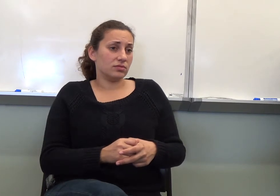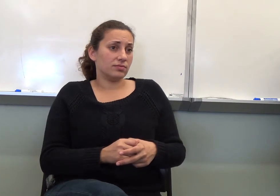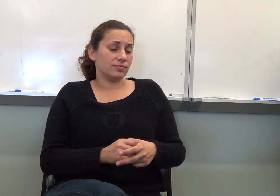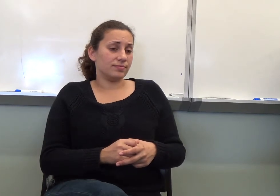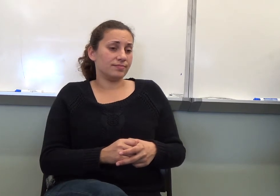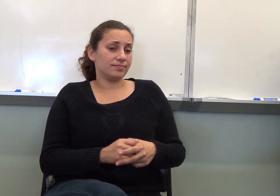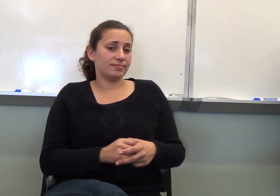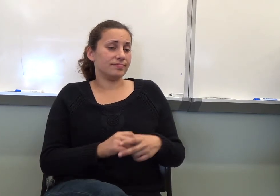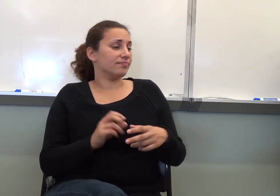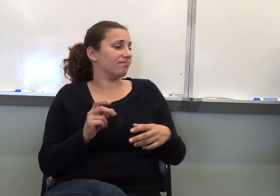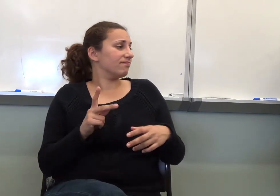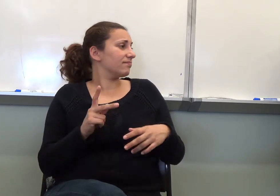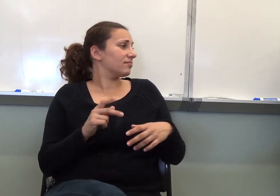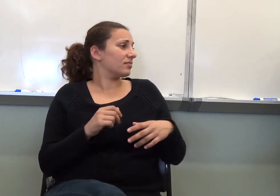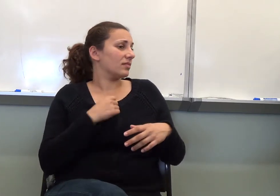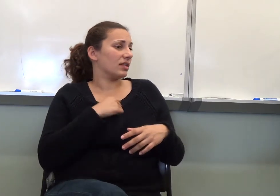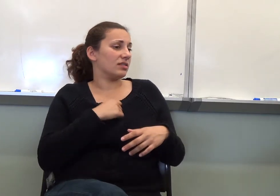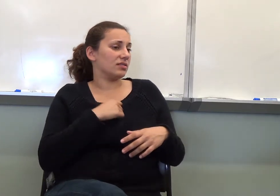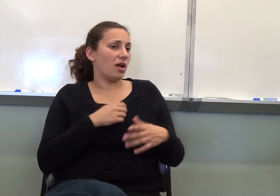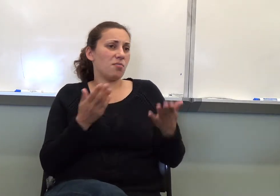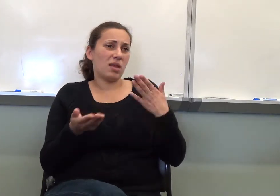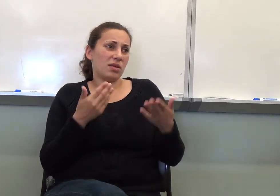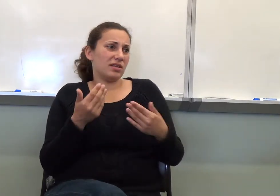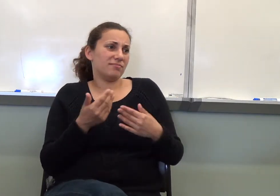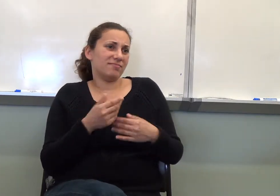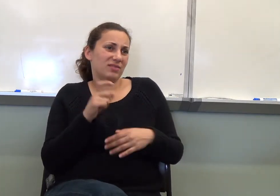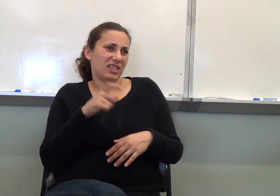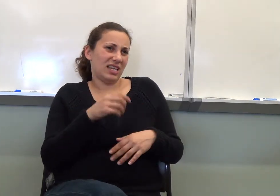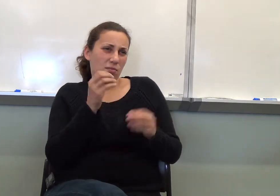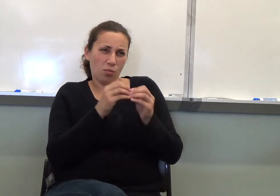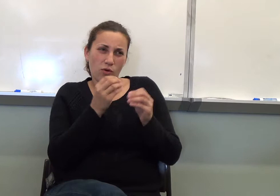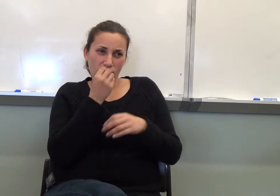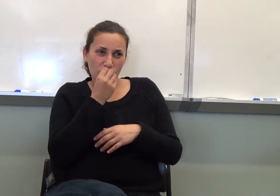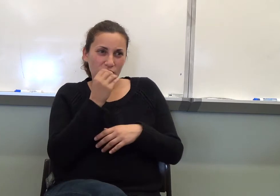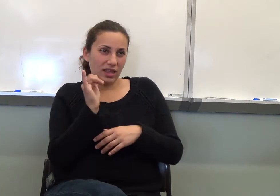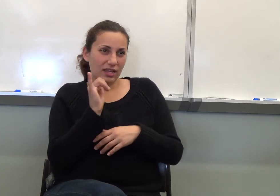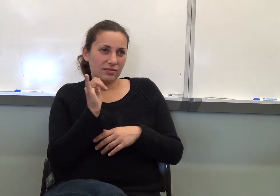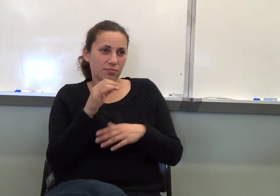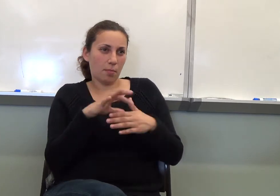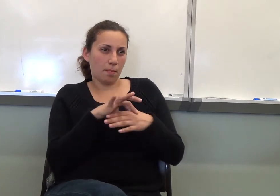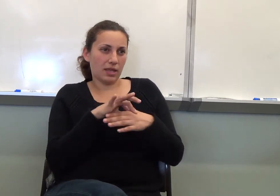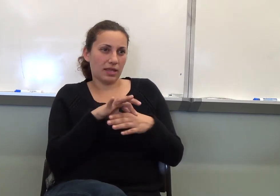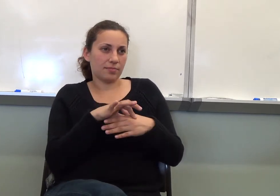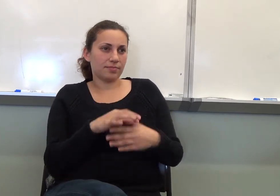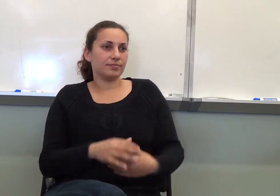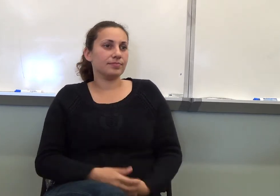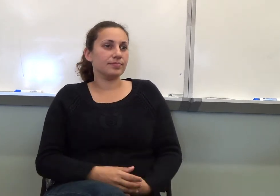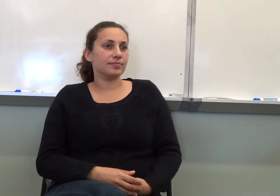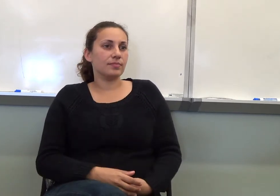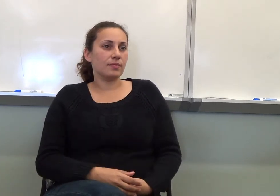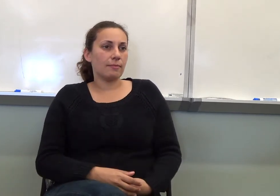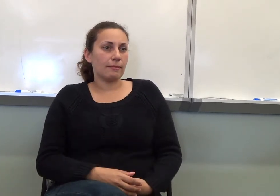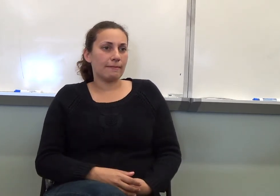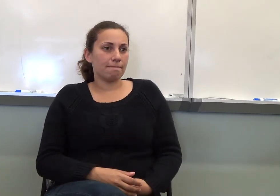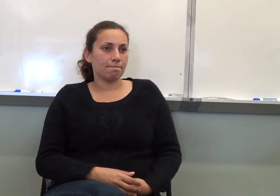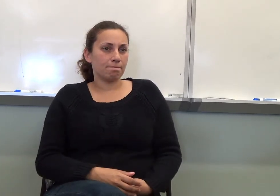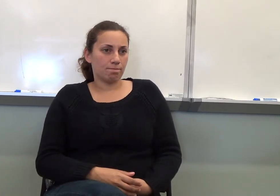to add 7. Yeah. So I'm going to add 7 to it. I'll move this over a little bit. I'll add 7